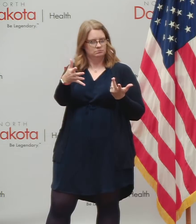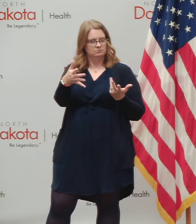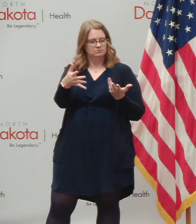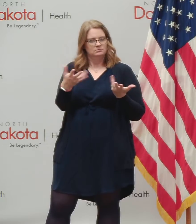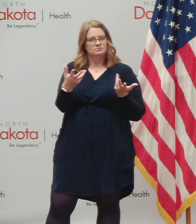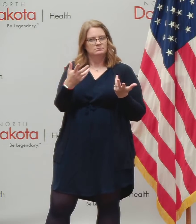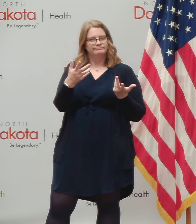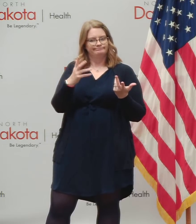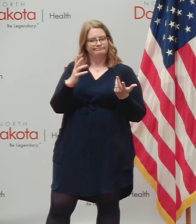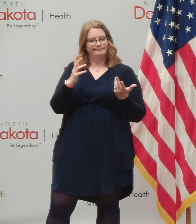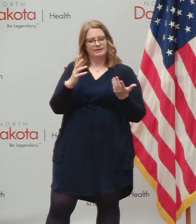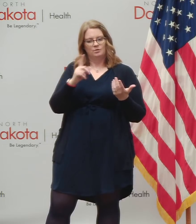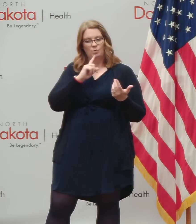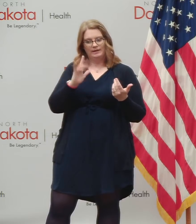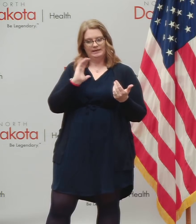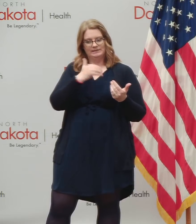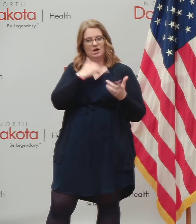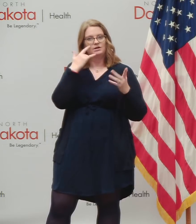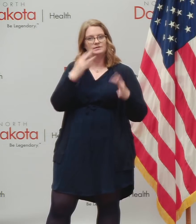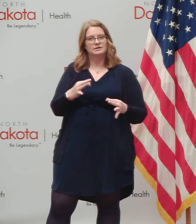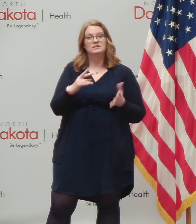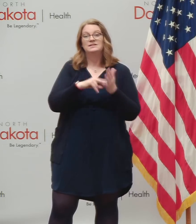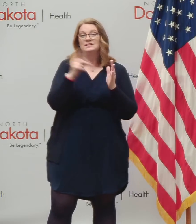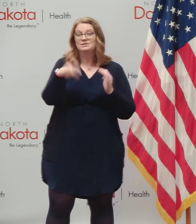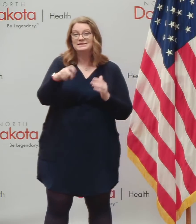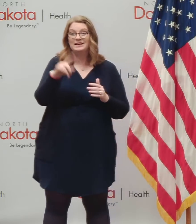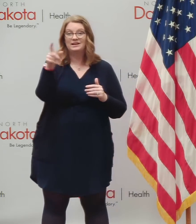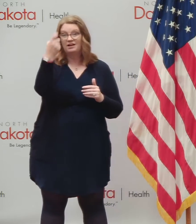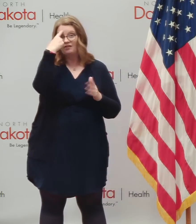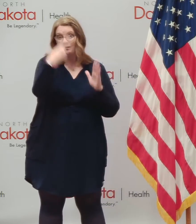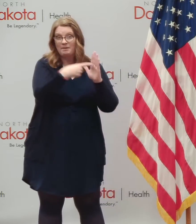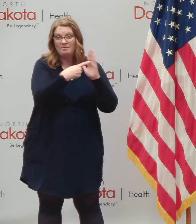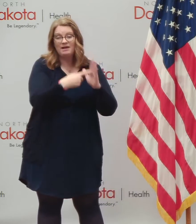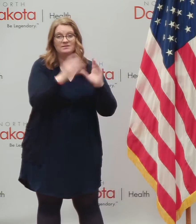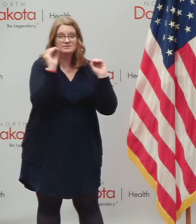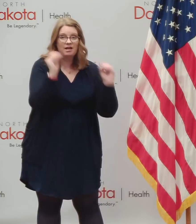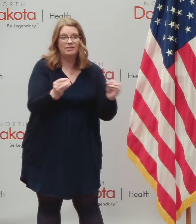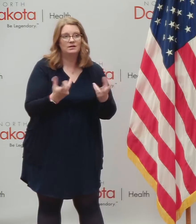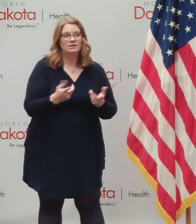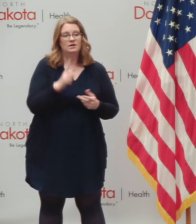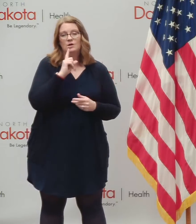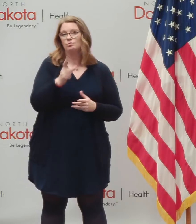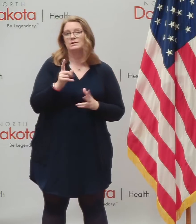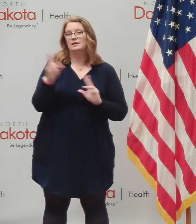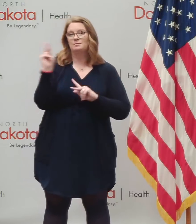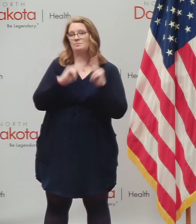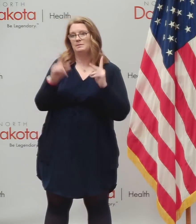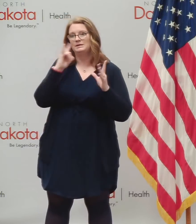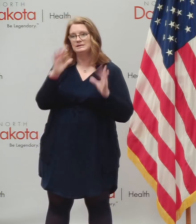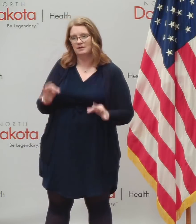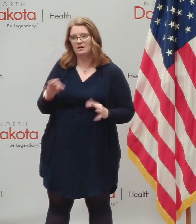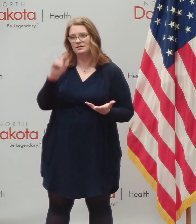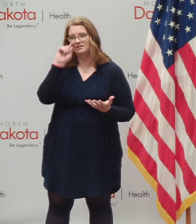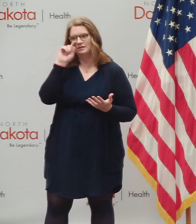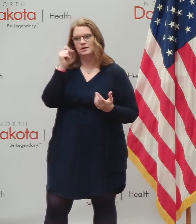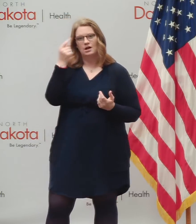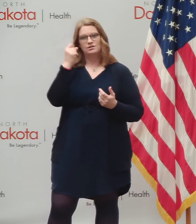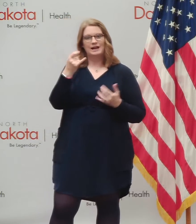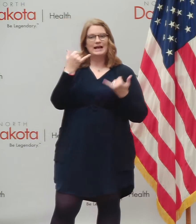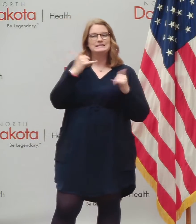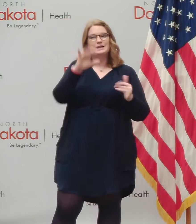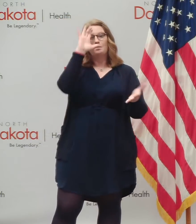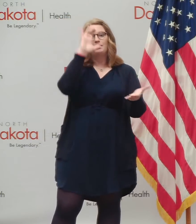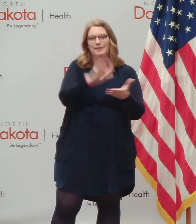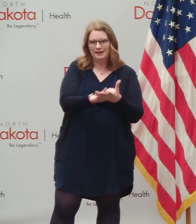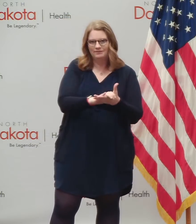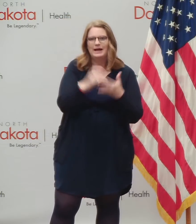require government mandates, doesn't require any of that to do that. It's just people making the choice. And I still believe, I've said it before,